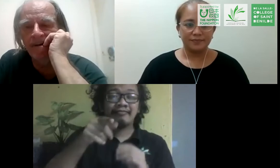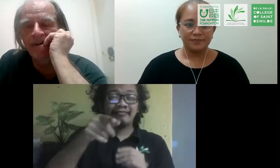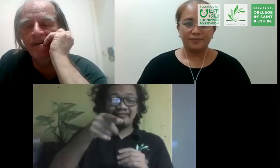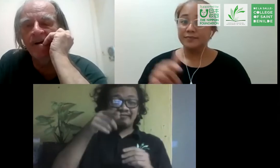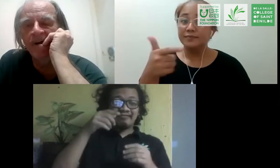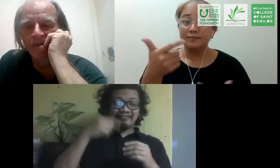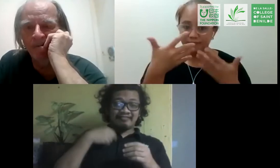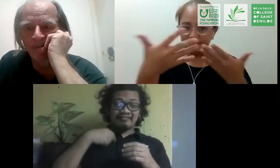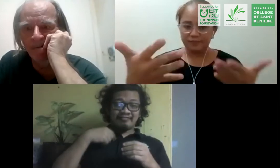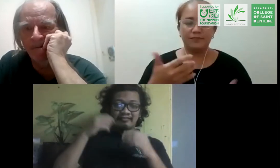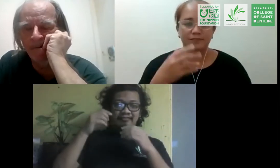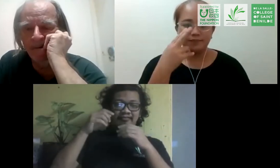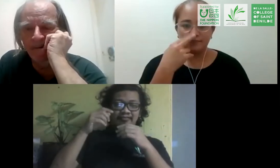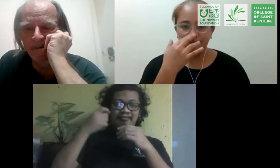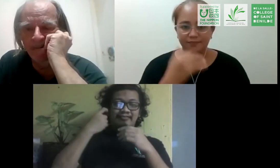Yes. Uh-huh.